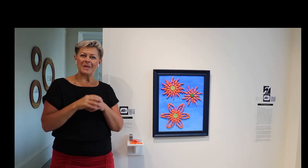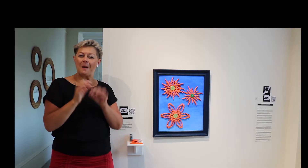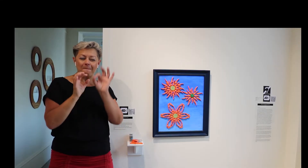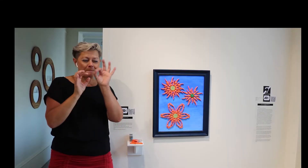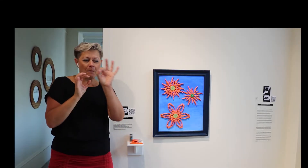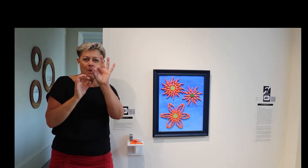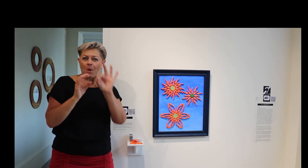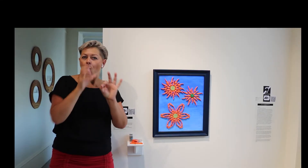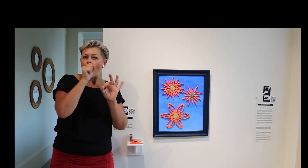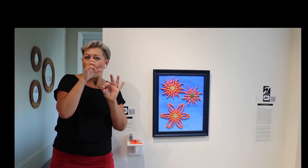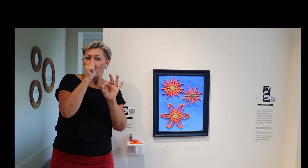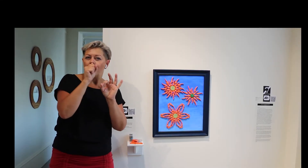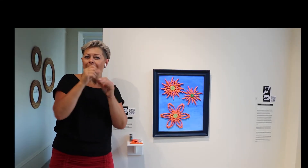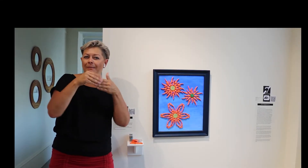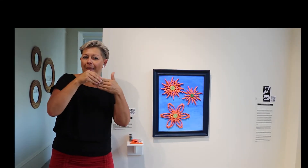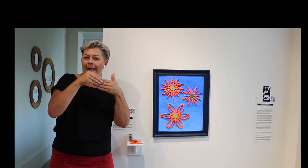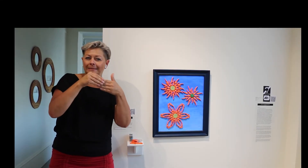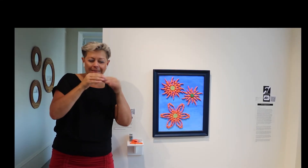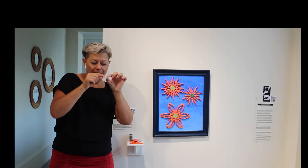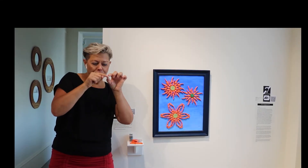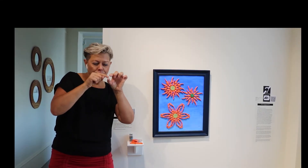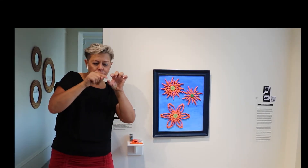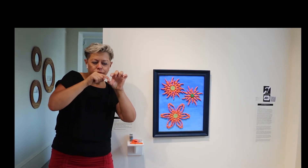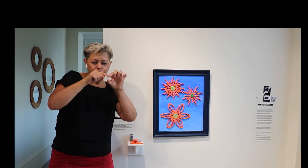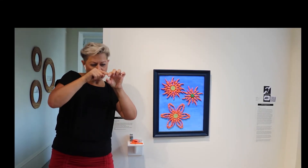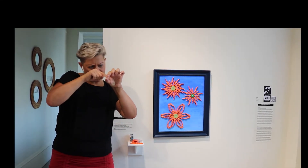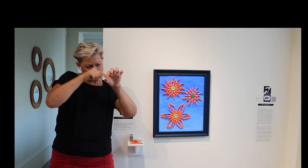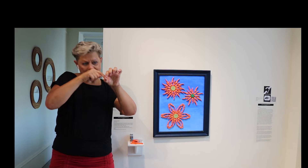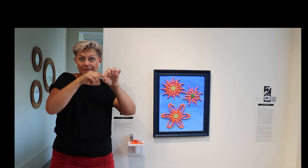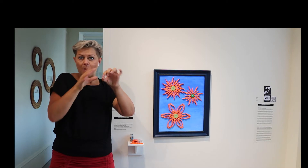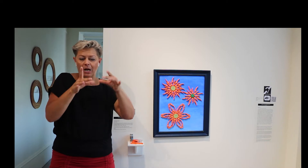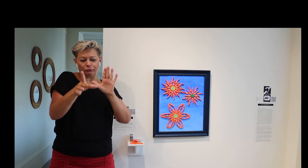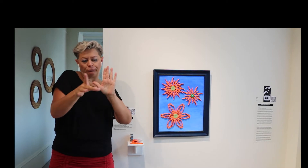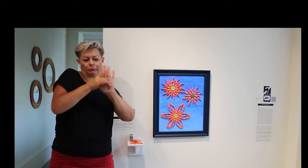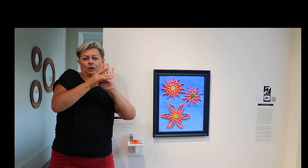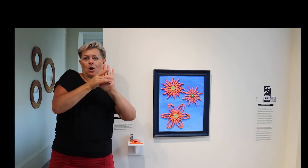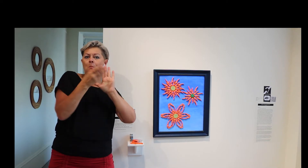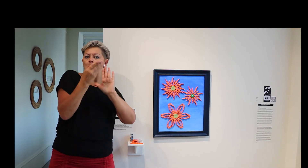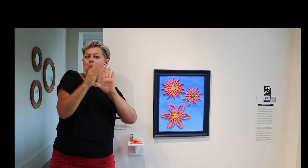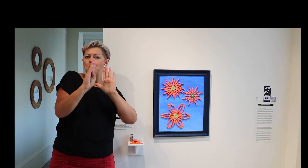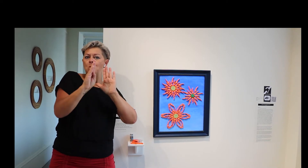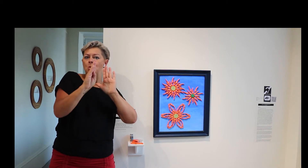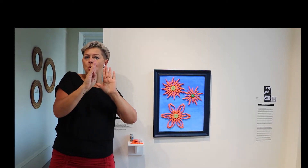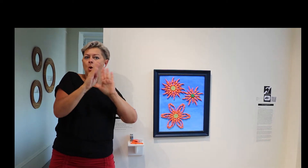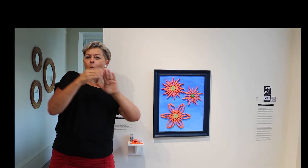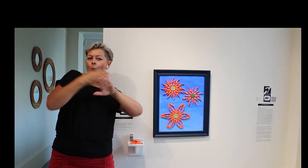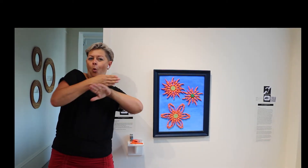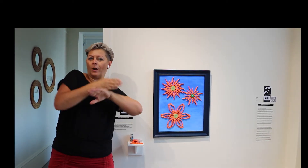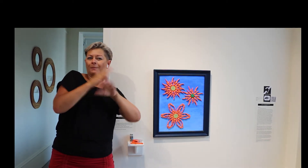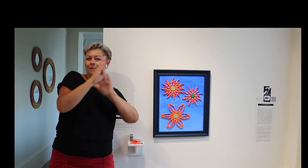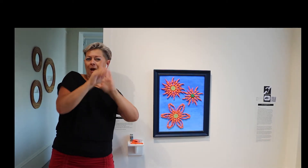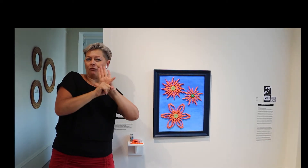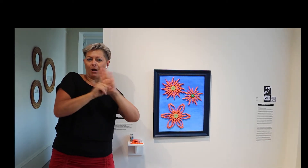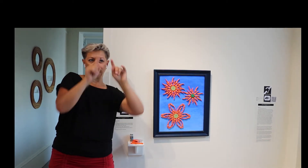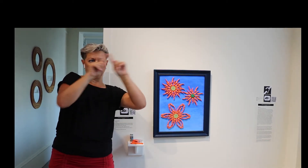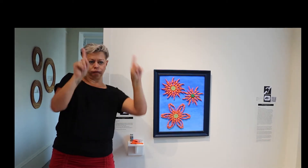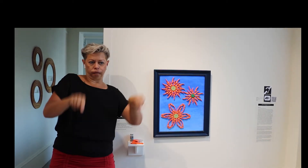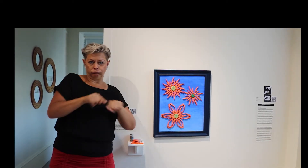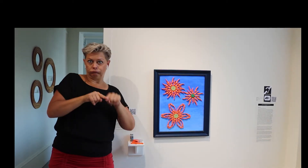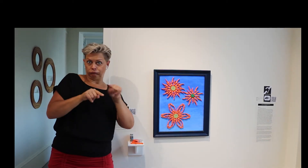The small orange plastic pieces used in the making of these images are bolted to a blue wooden background. The plastic